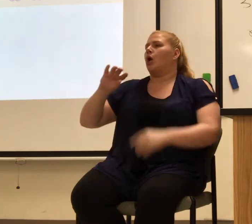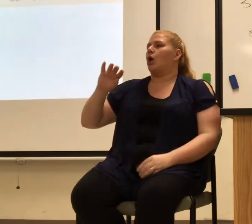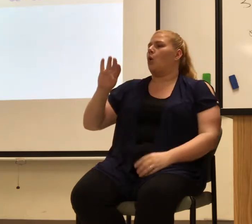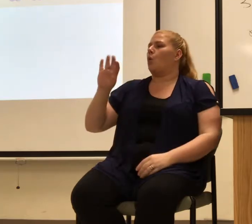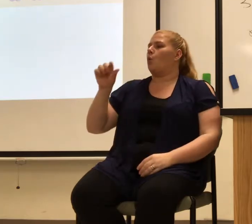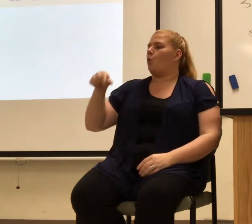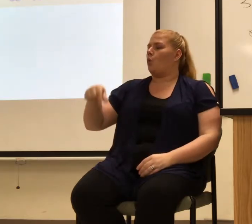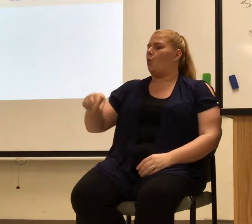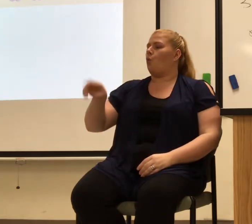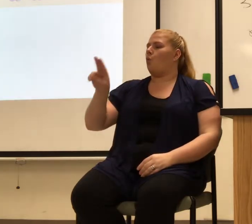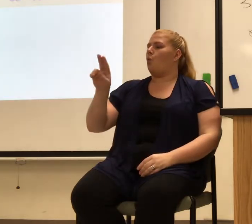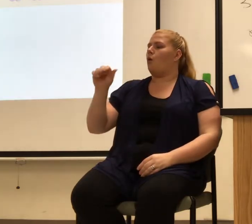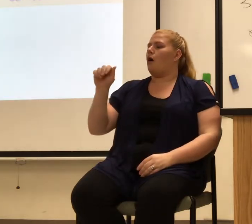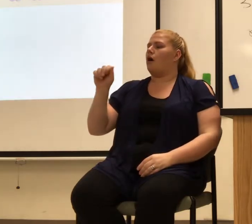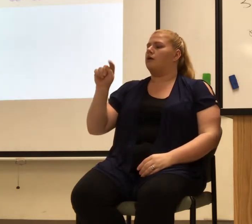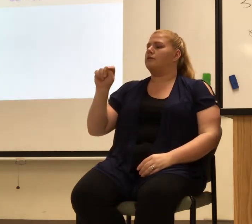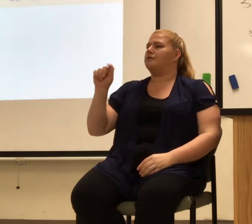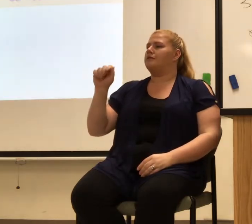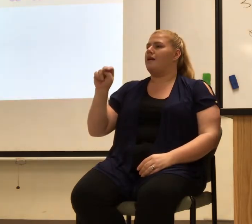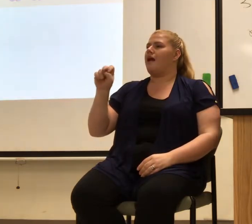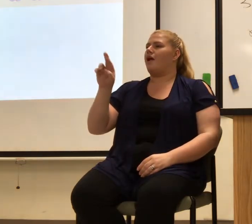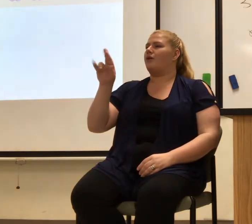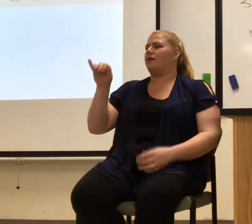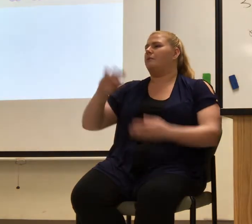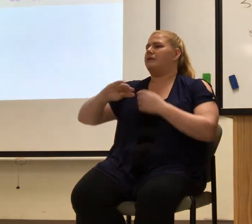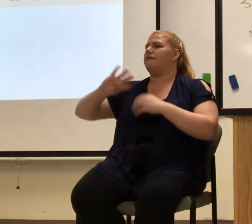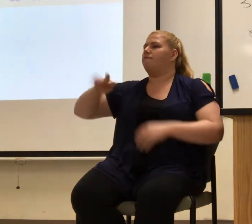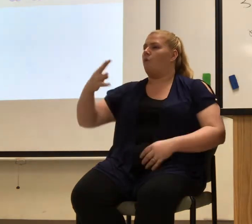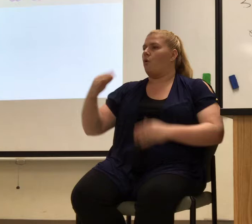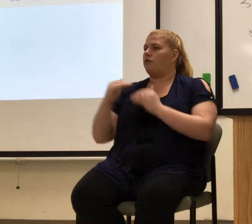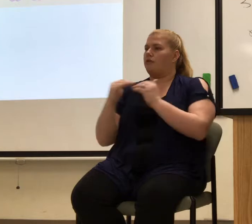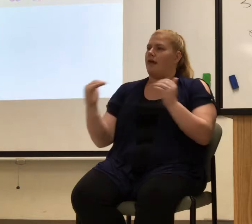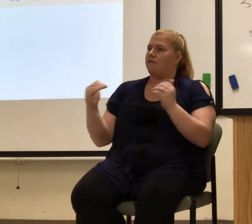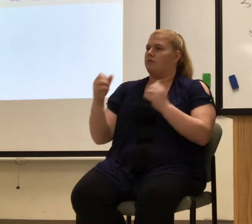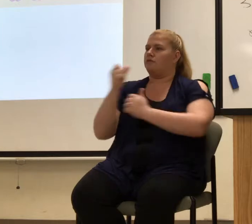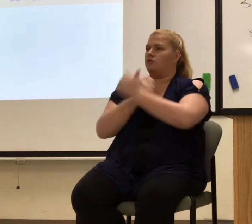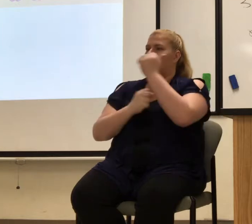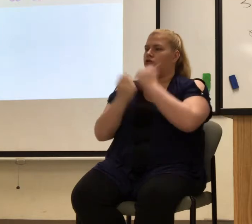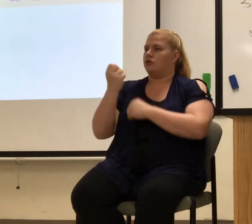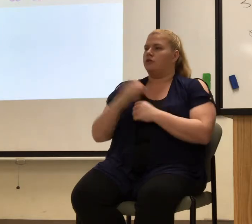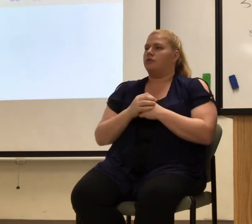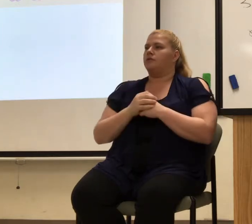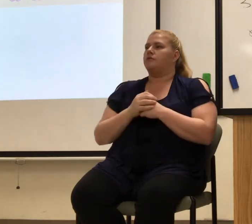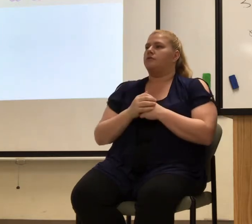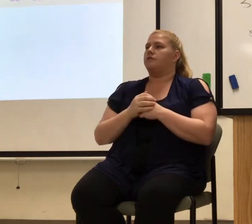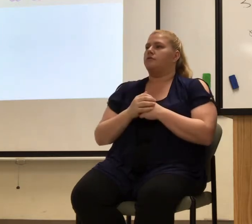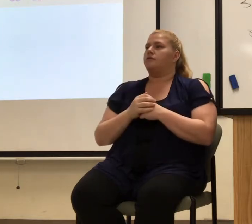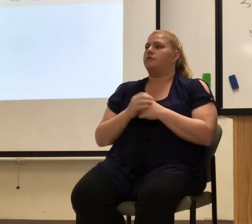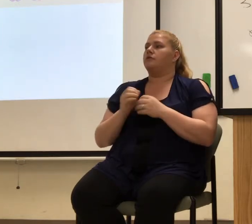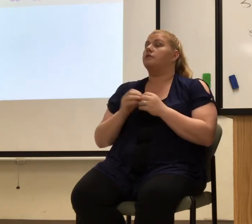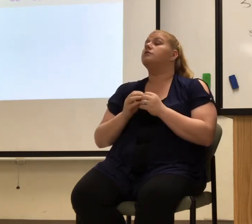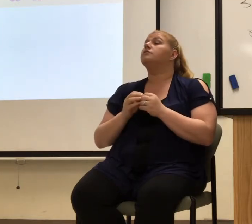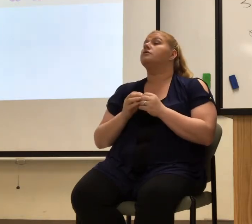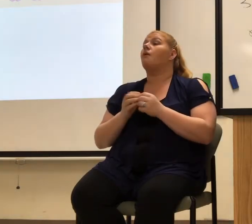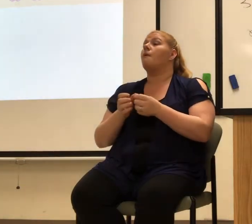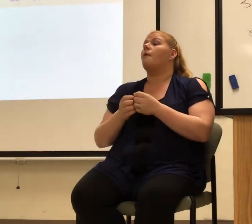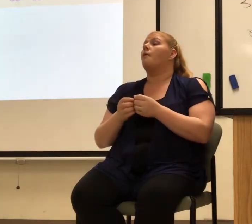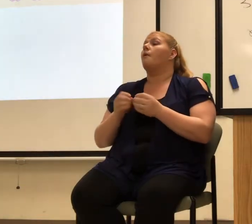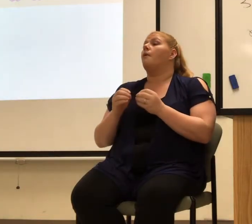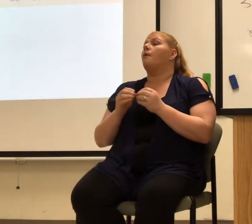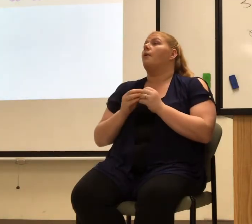also known as quaternary. This level of structure is more than one polypeptide chain linked